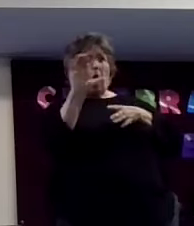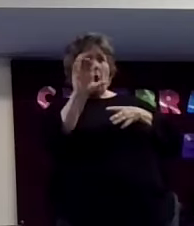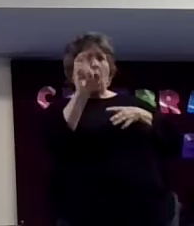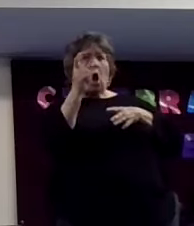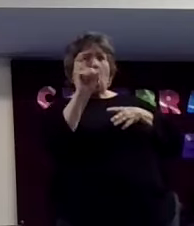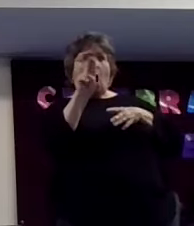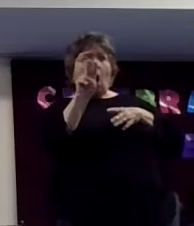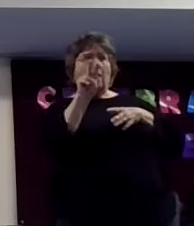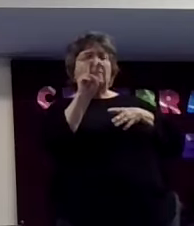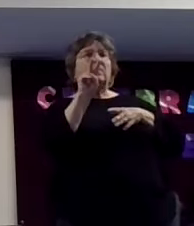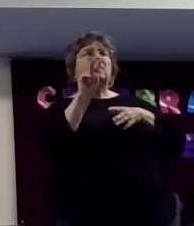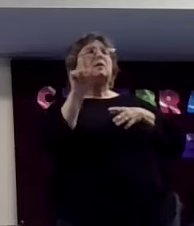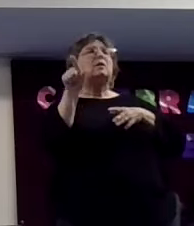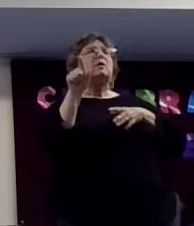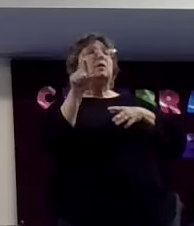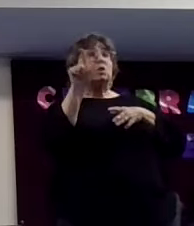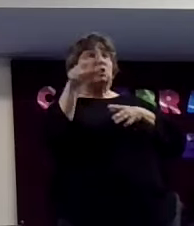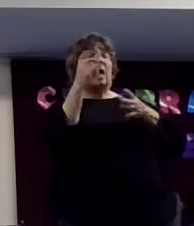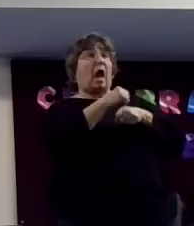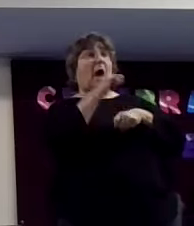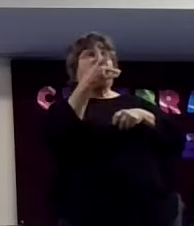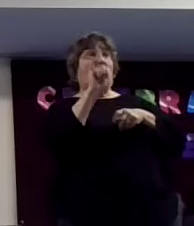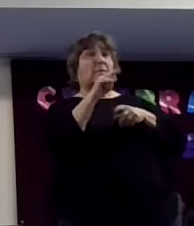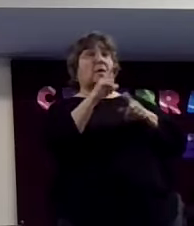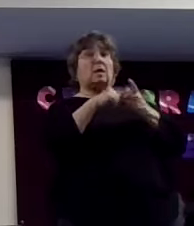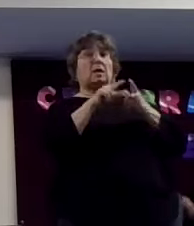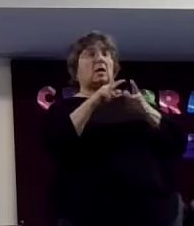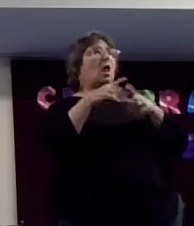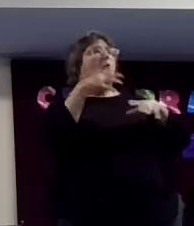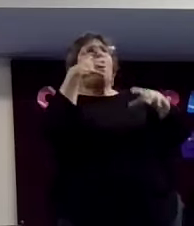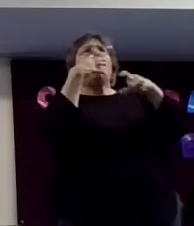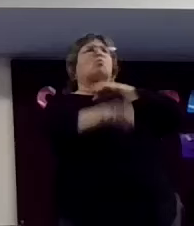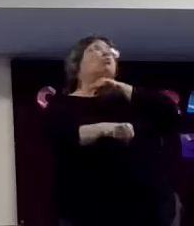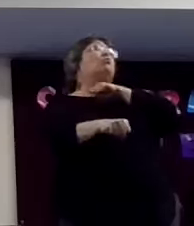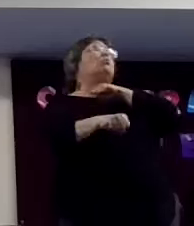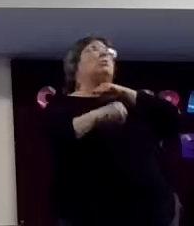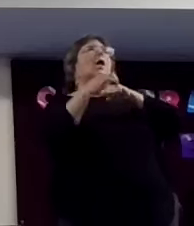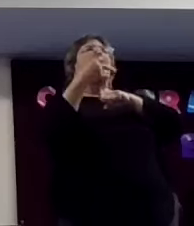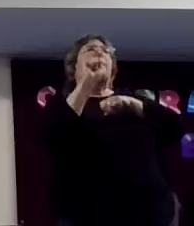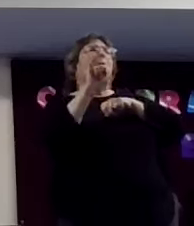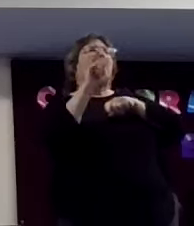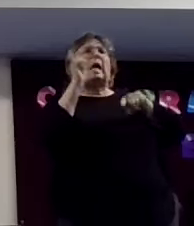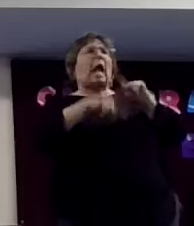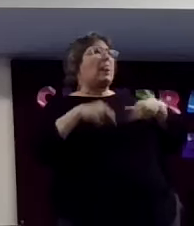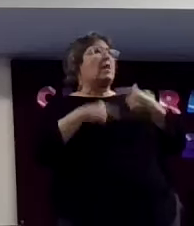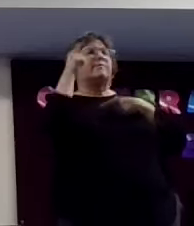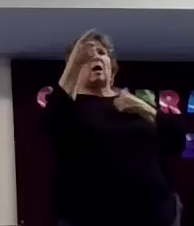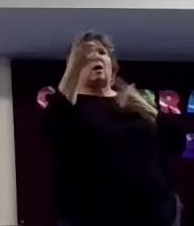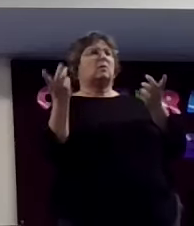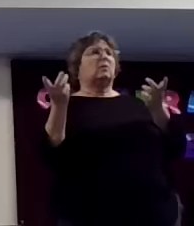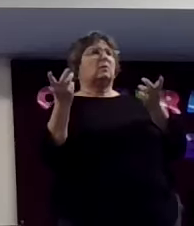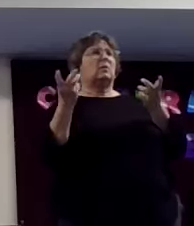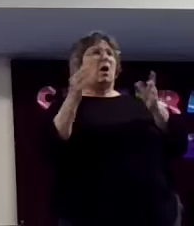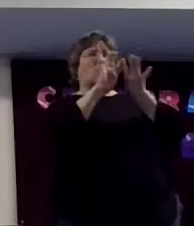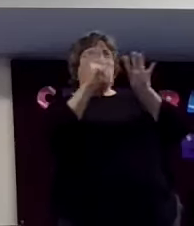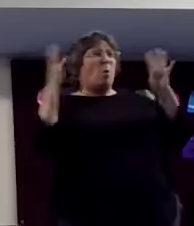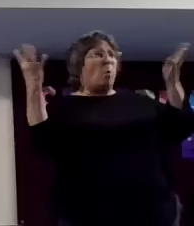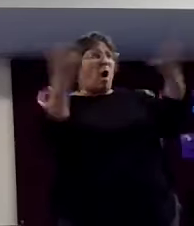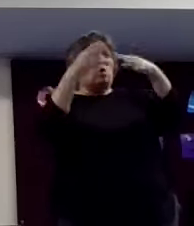erie.gov about where she can get the apartment because they trashed her apartment where it's inhabitable. There's holes in every